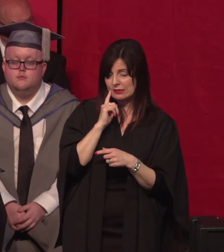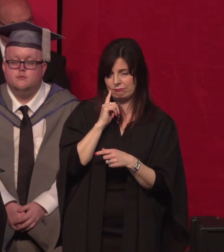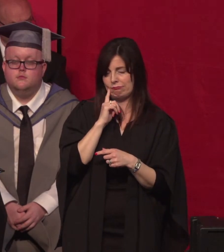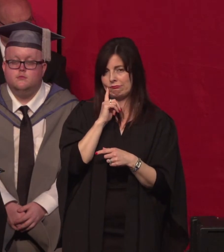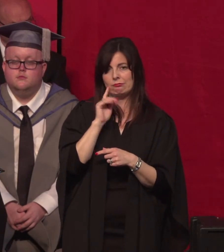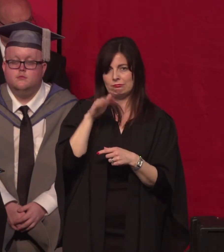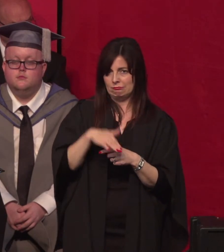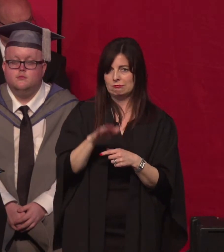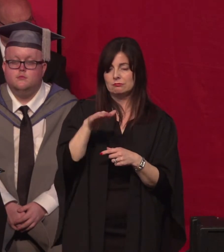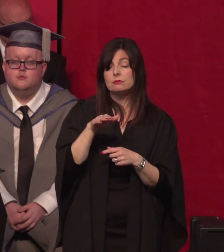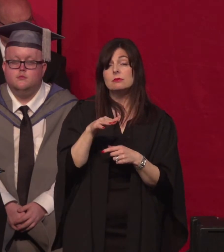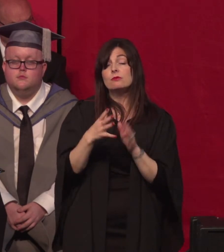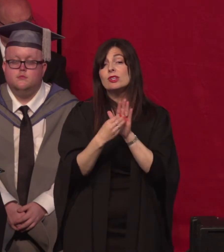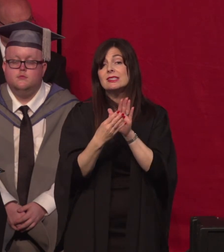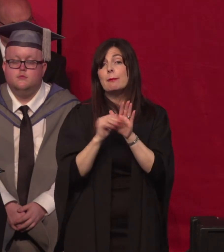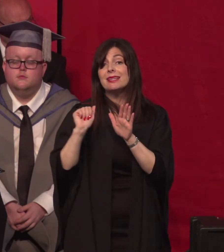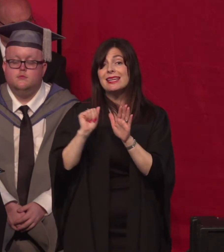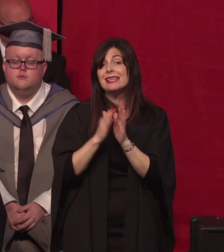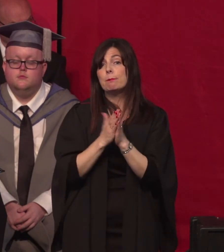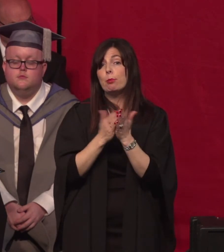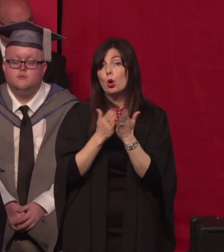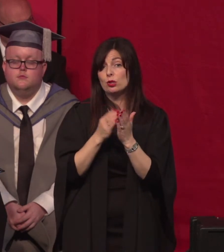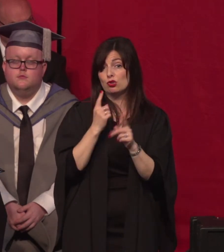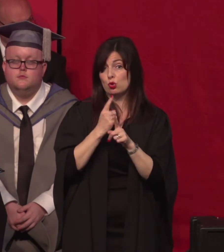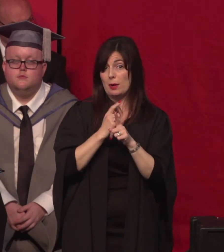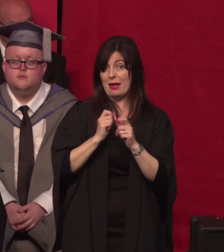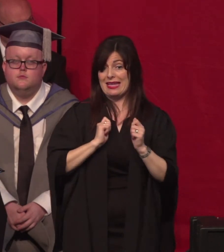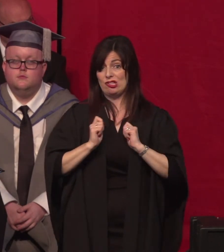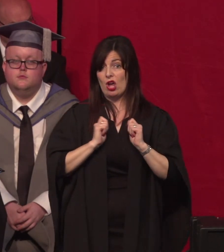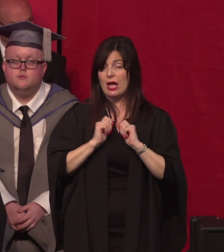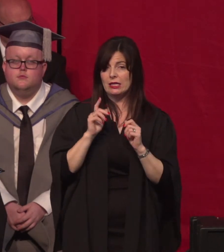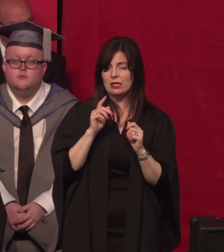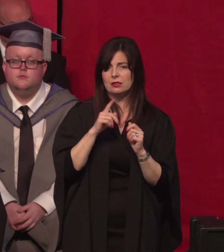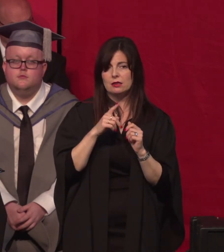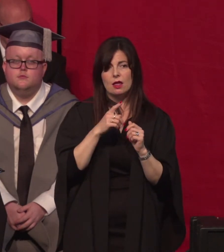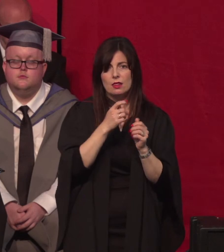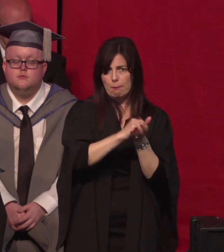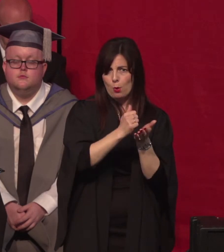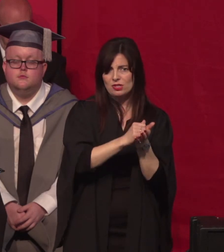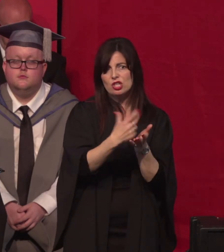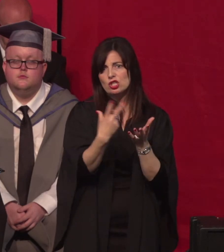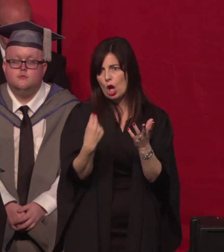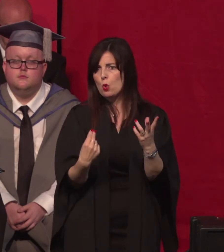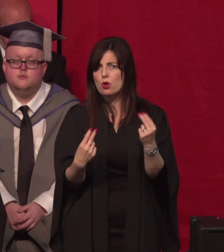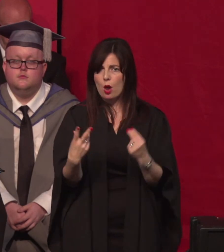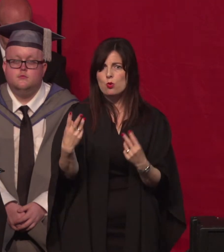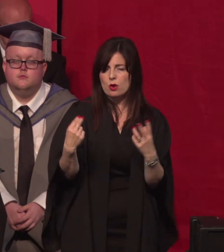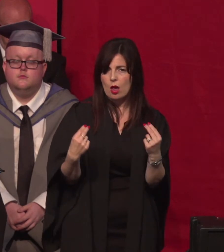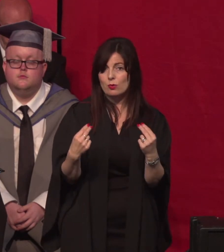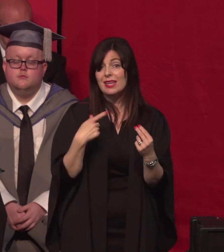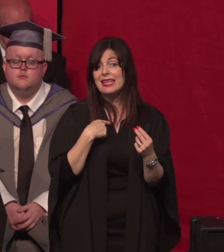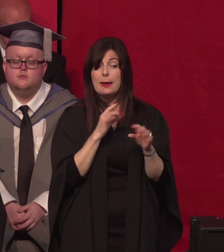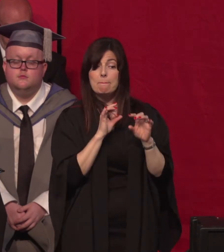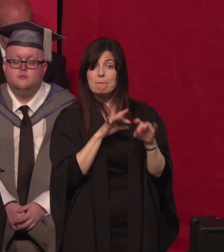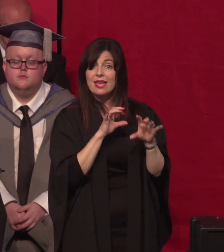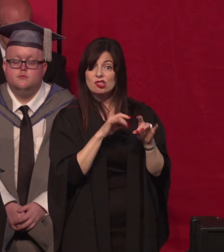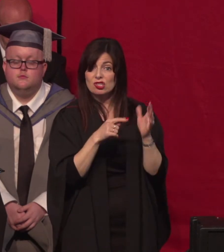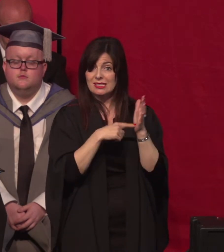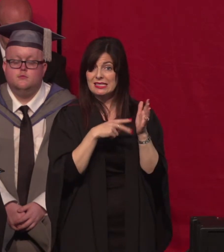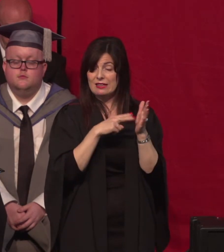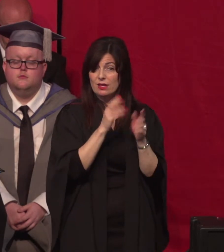His book about his hitchhiking adventure was rejected by every single publisher. His pitch for the ITV